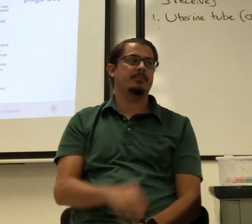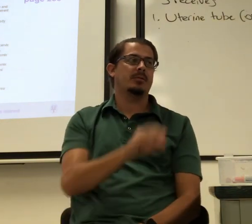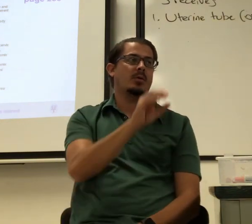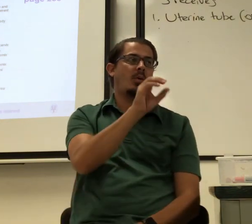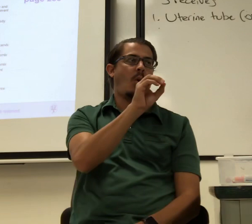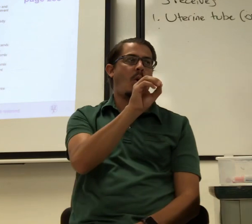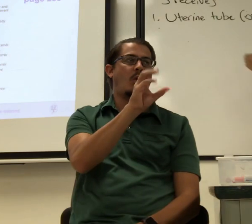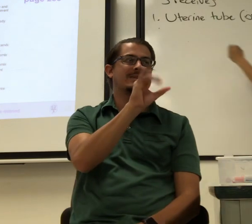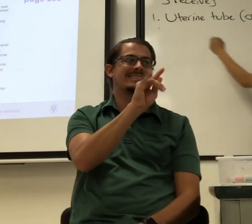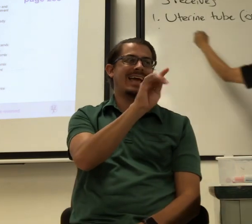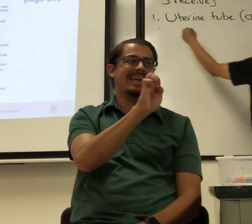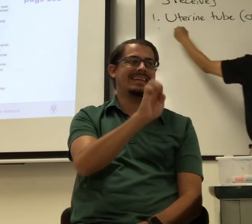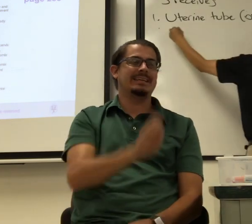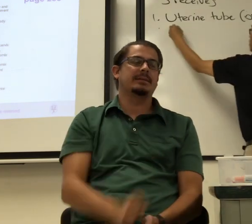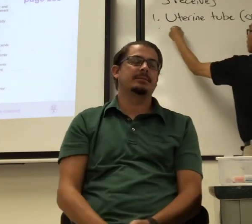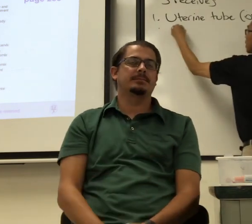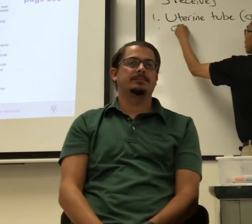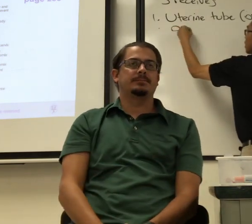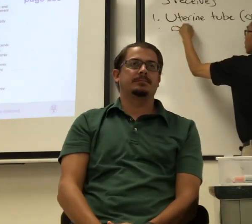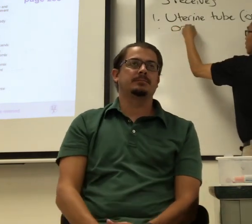oocyte.